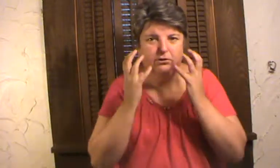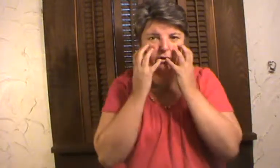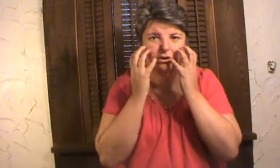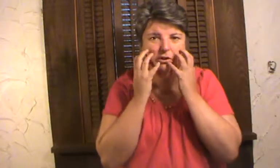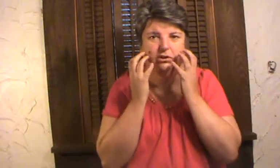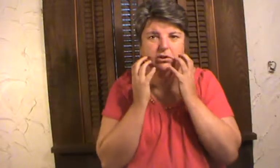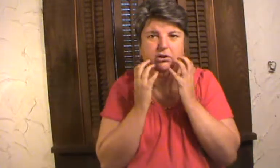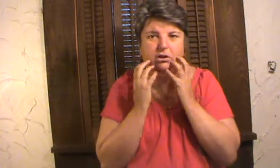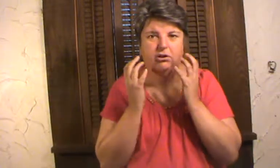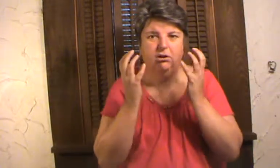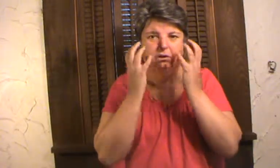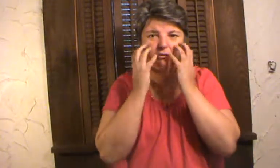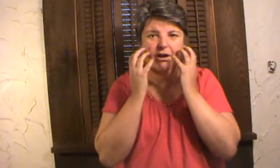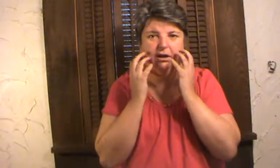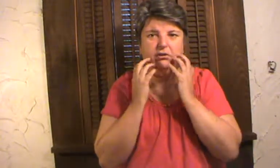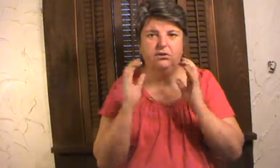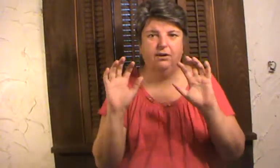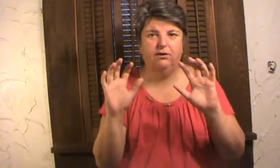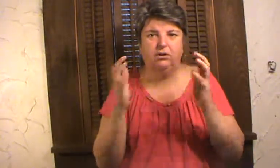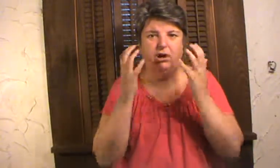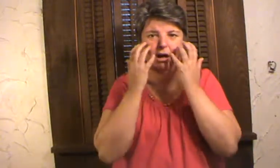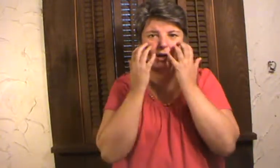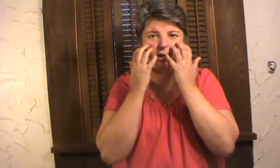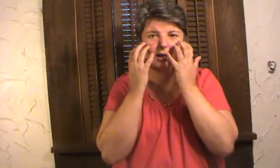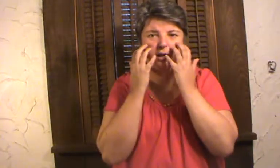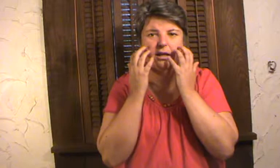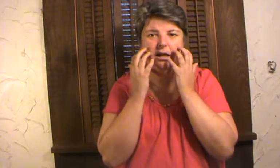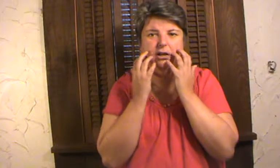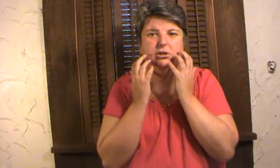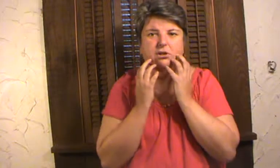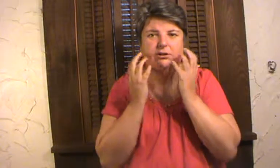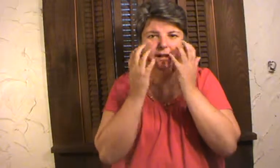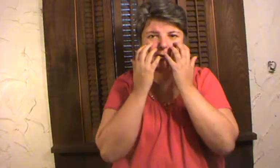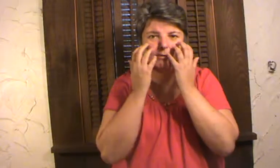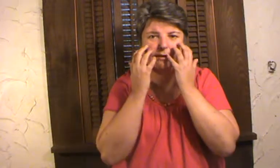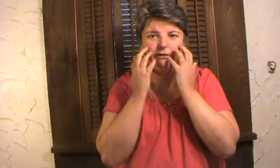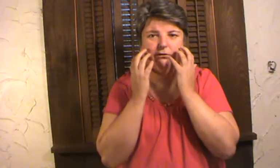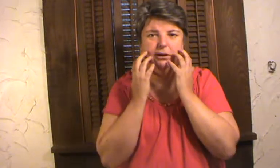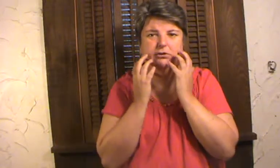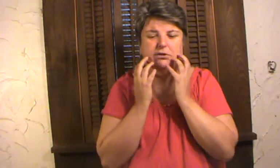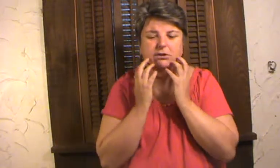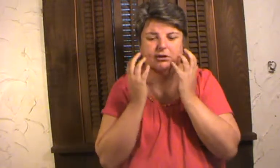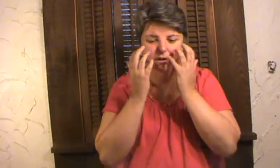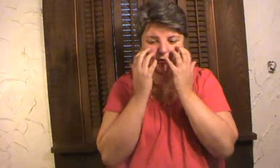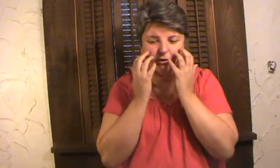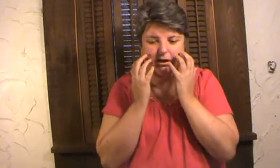Freckles, freckles. You have your claw, just go down representing freckles.